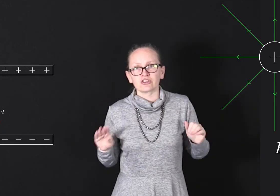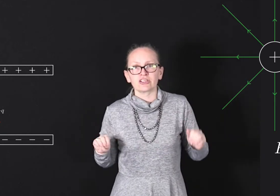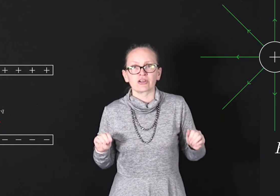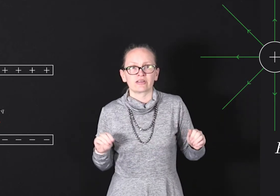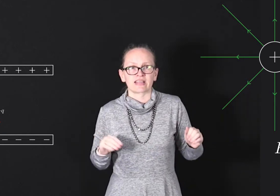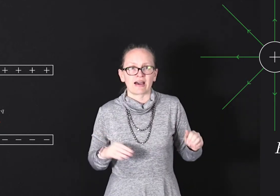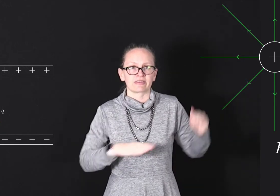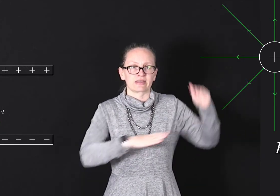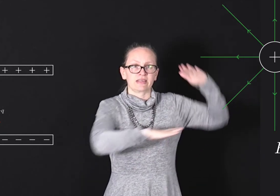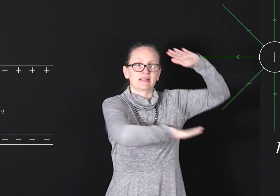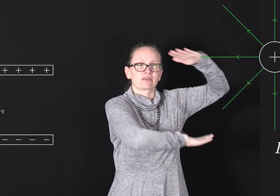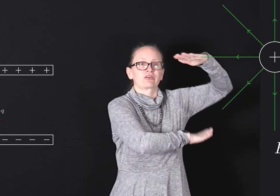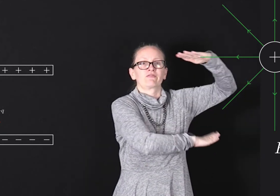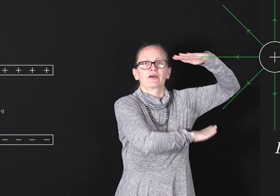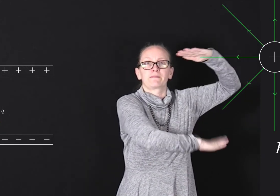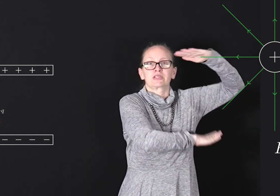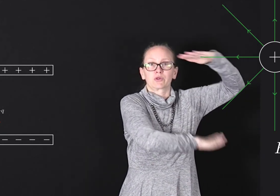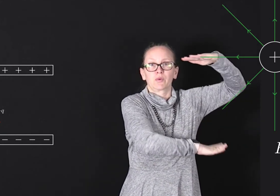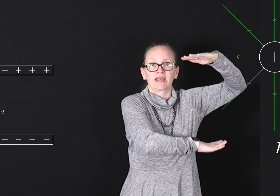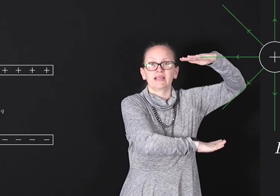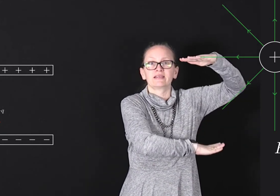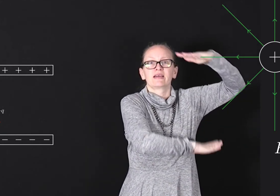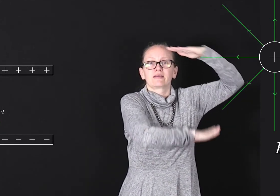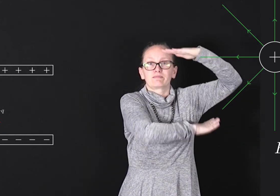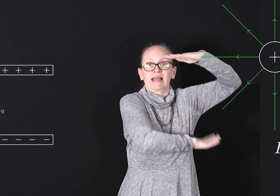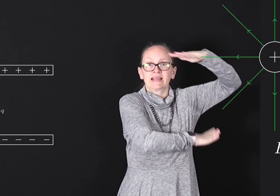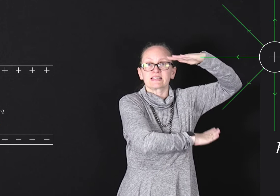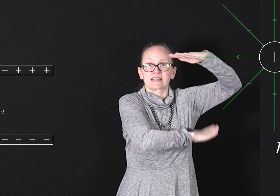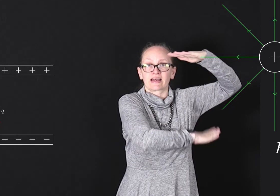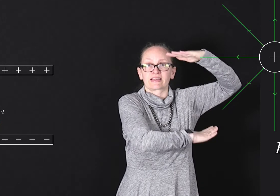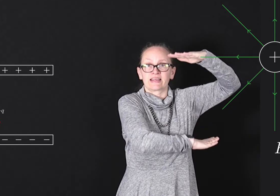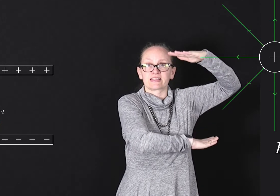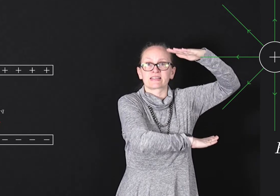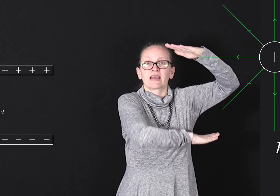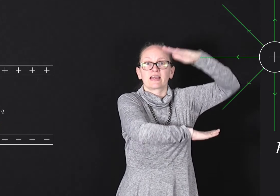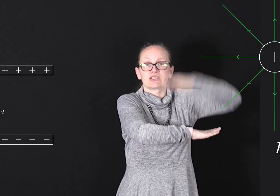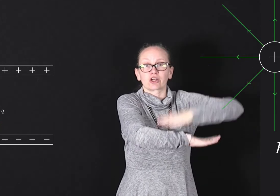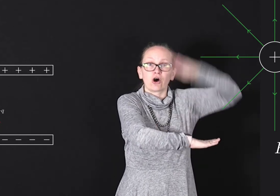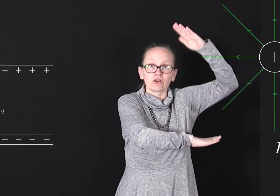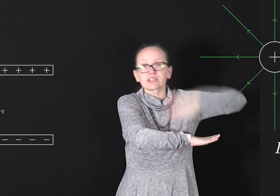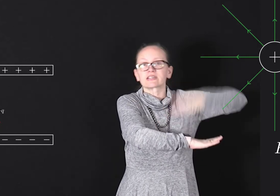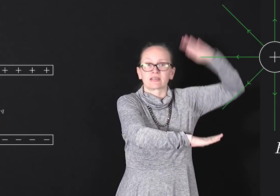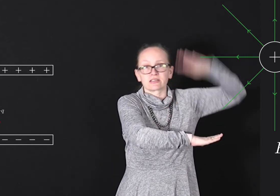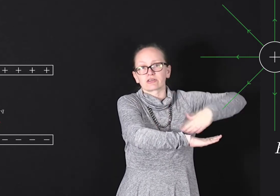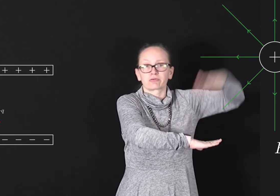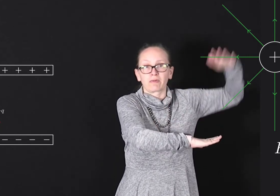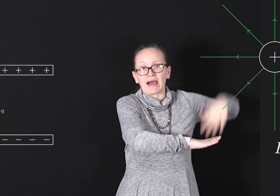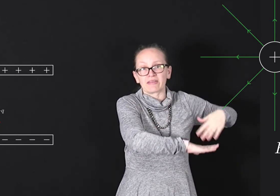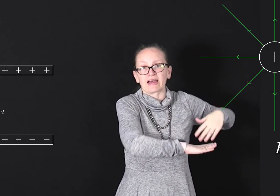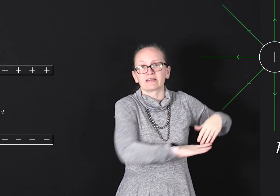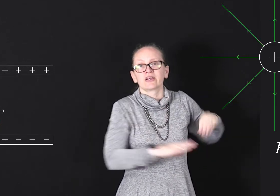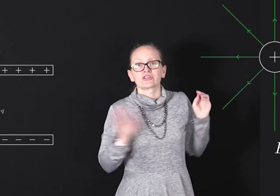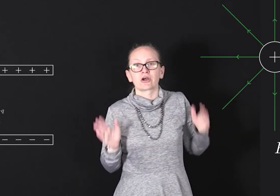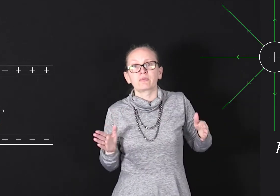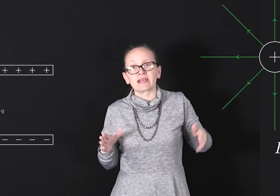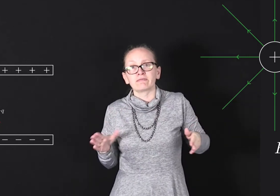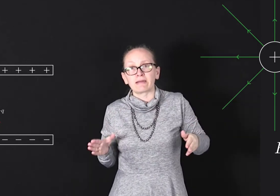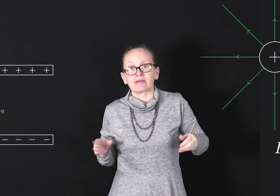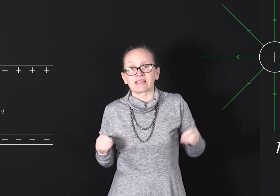actually turns out that the electric field between plates like this is constant throughout that. So we can represent